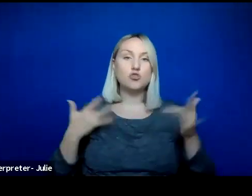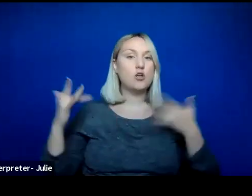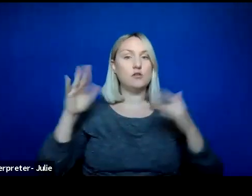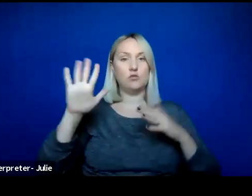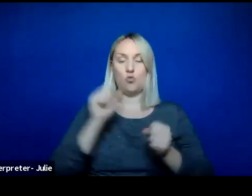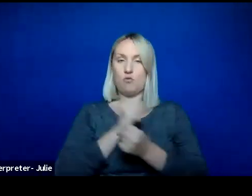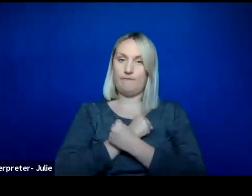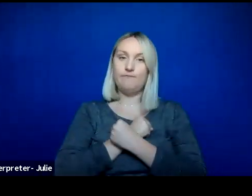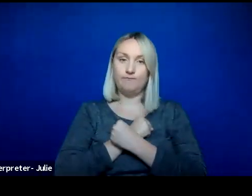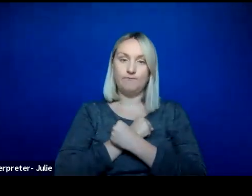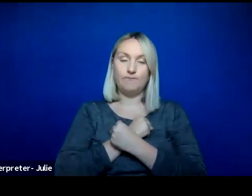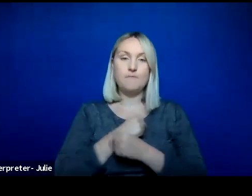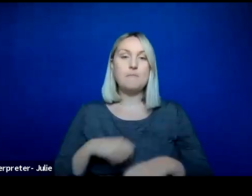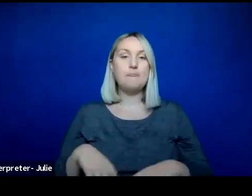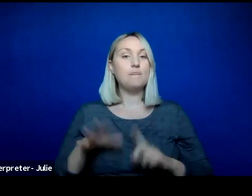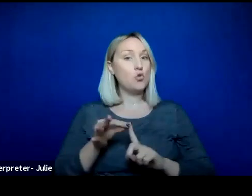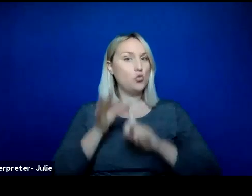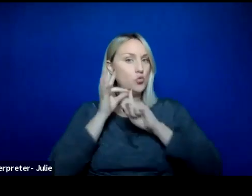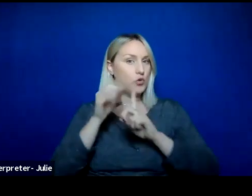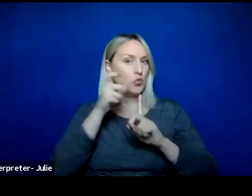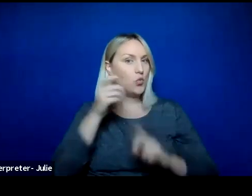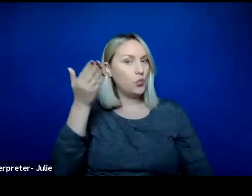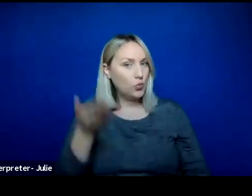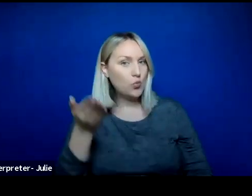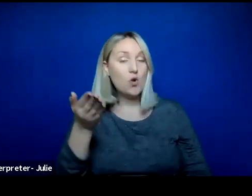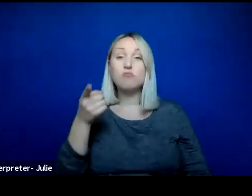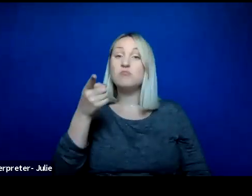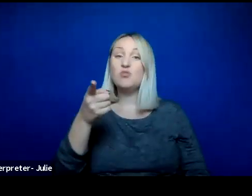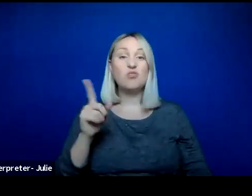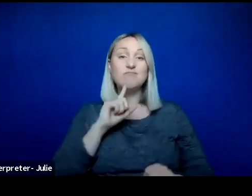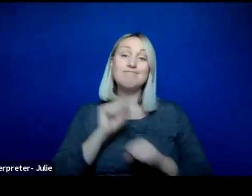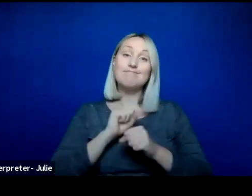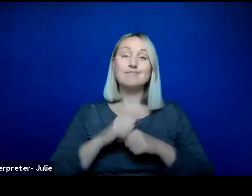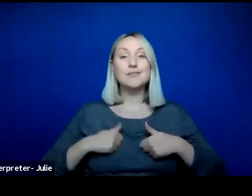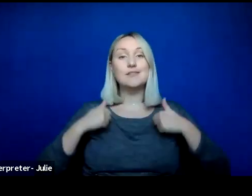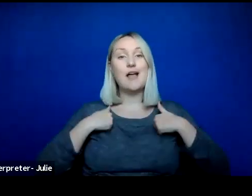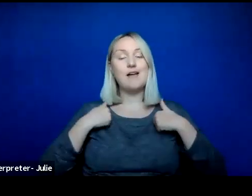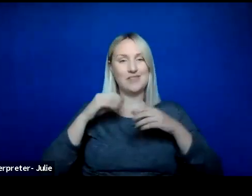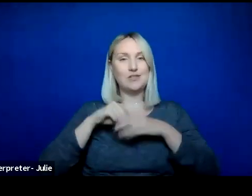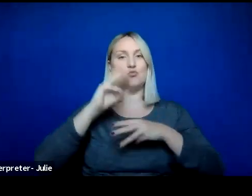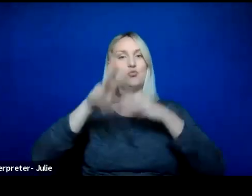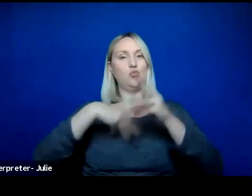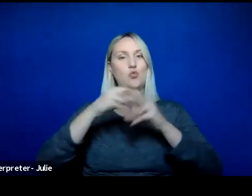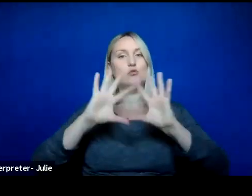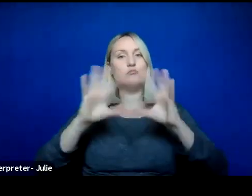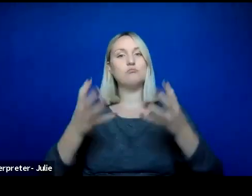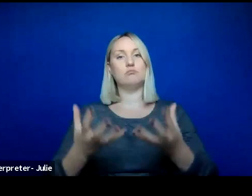love, the uniqueness that is you just by being alive into the world.